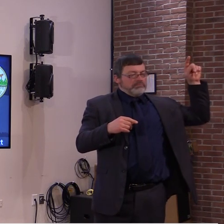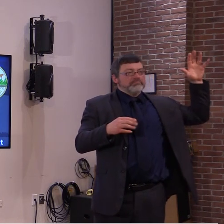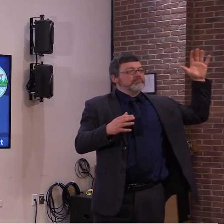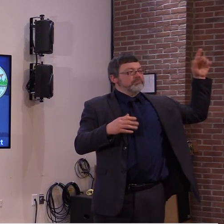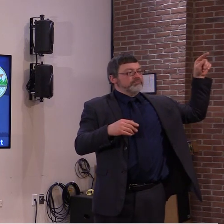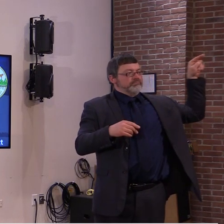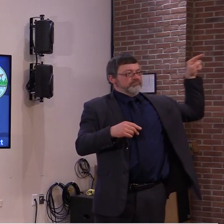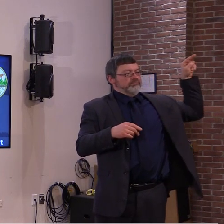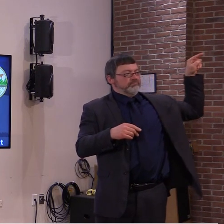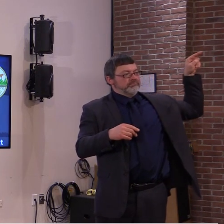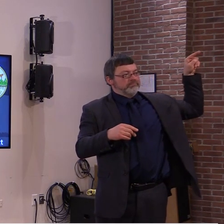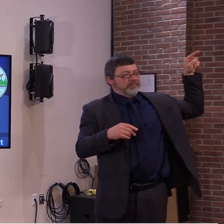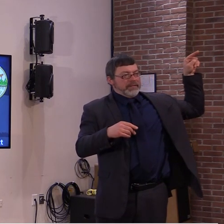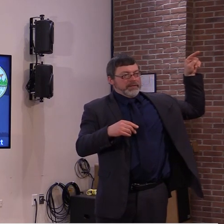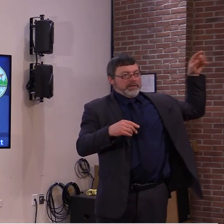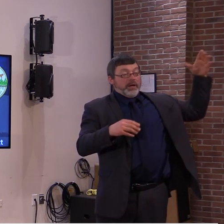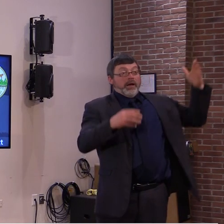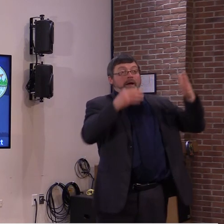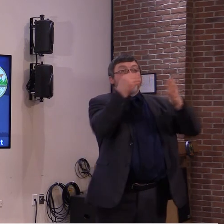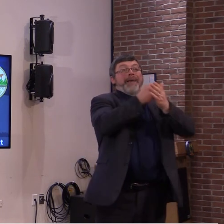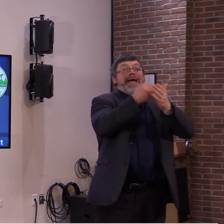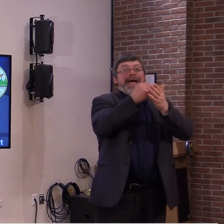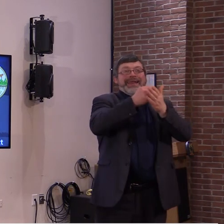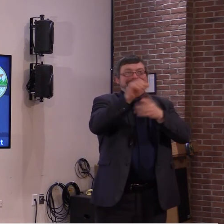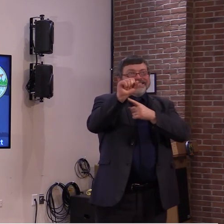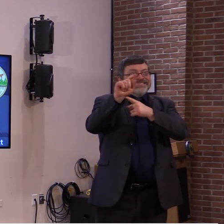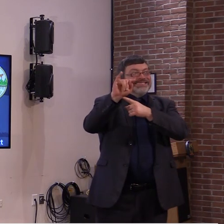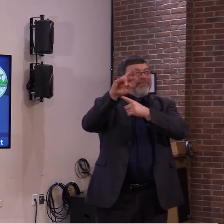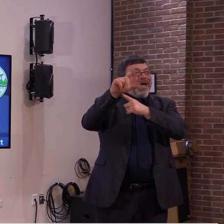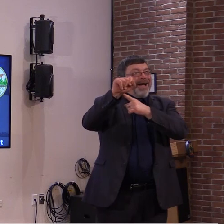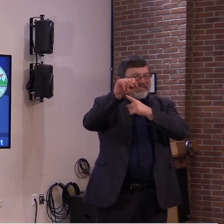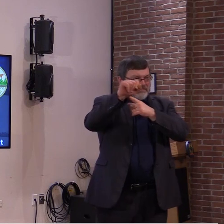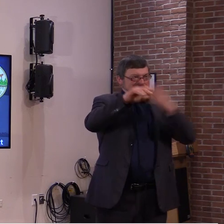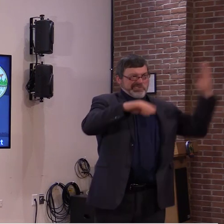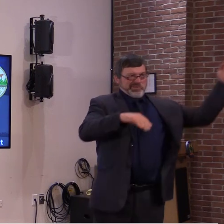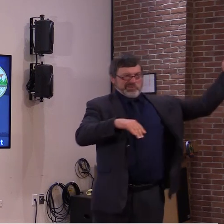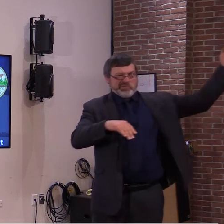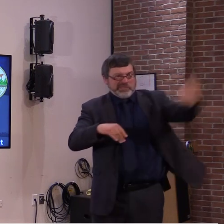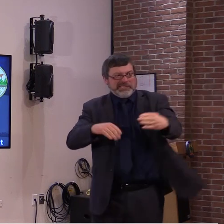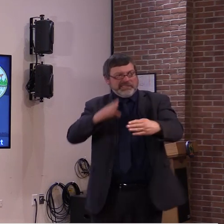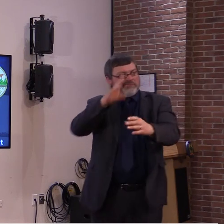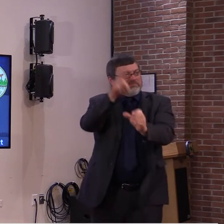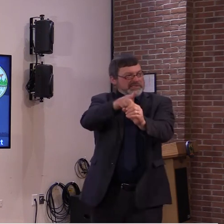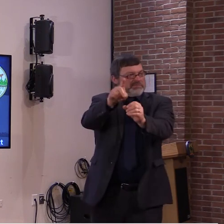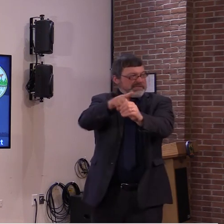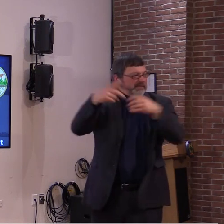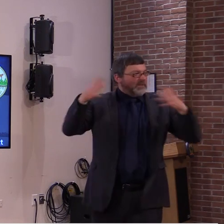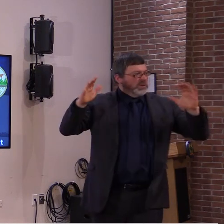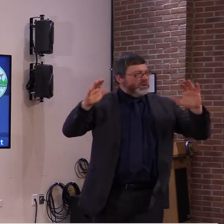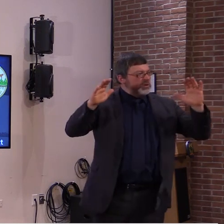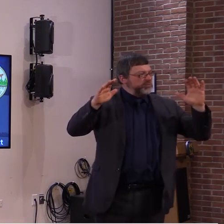number I think we were talking about is Vermont would get about $350 million total. Does that sound